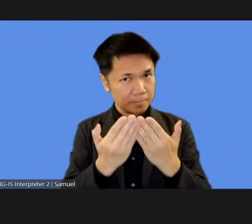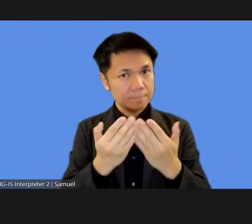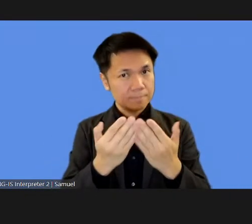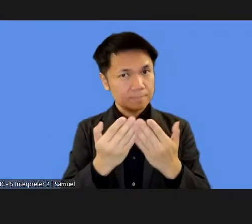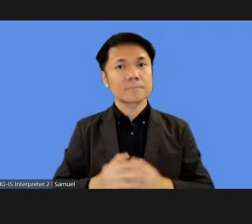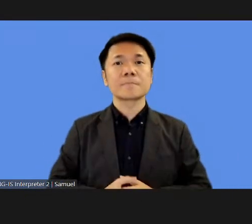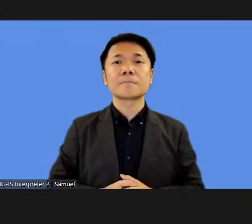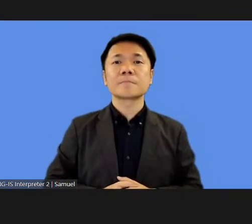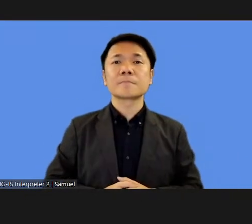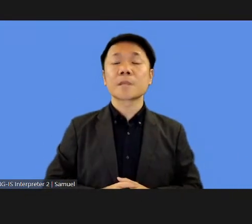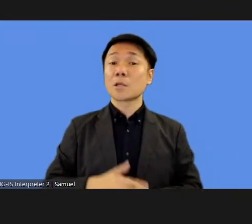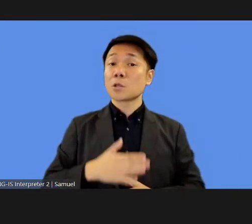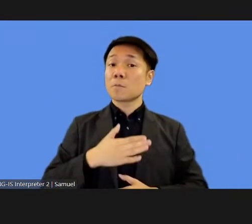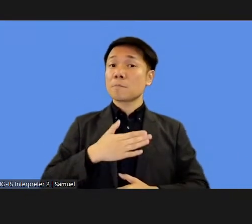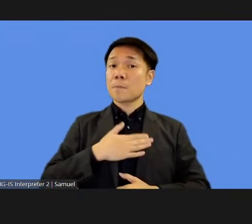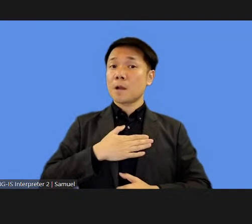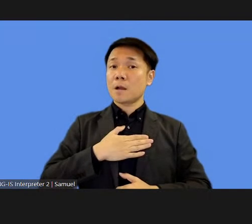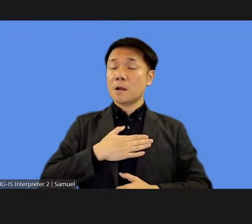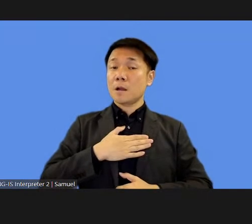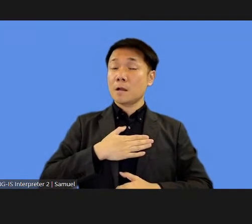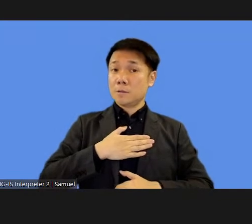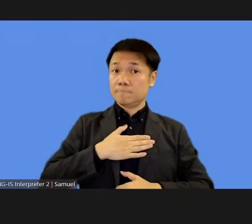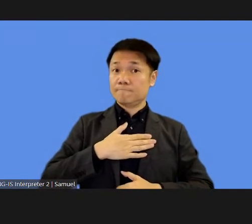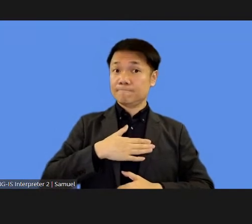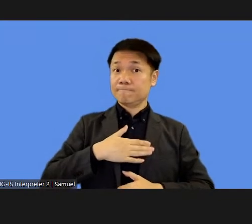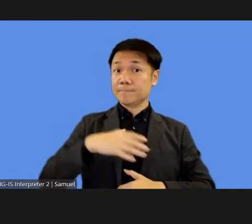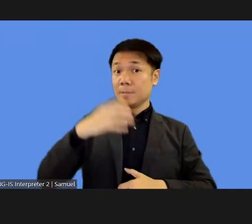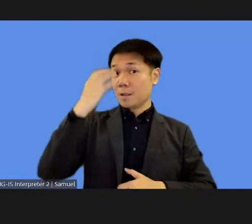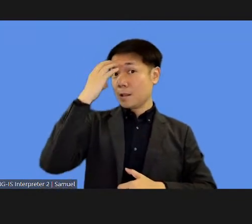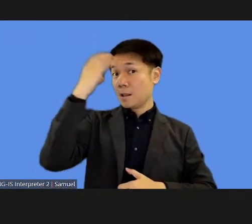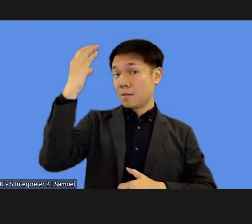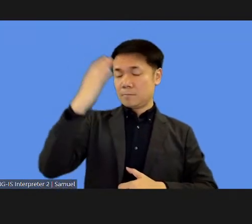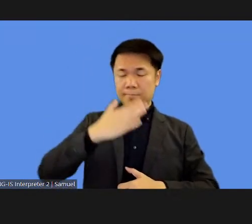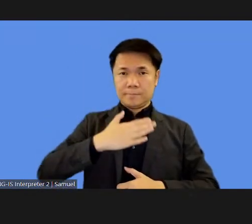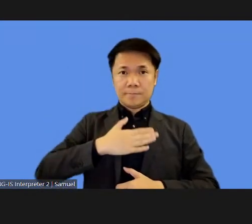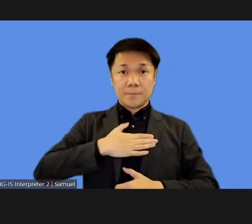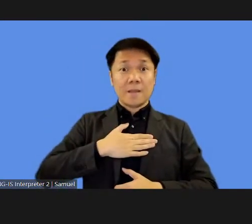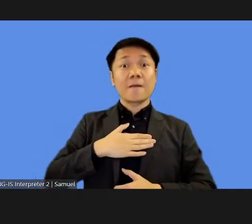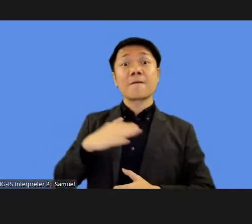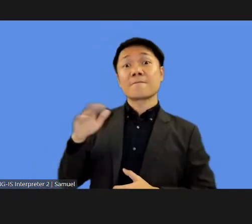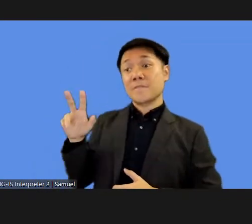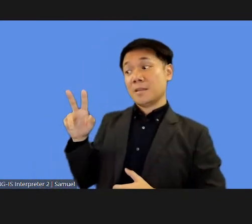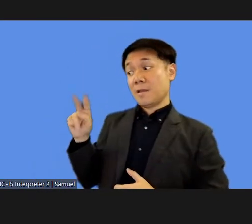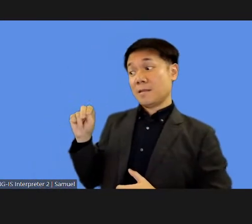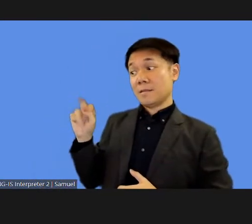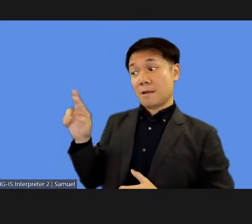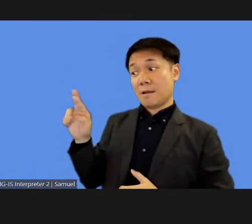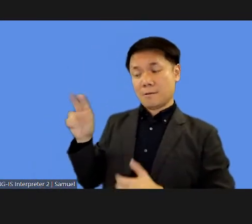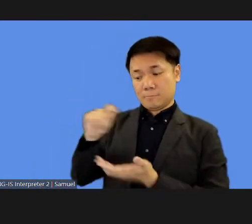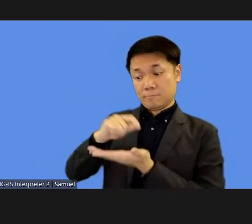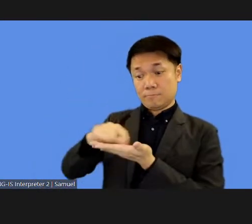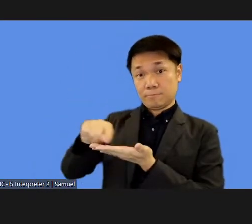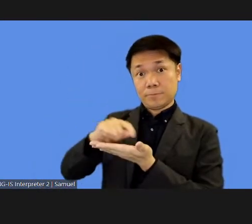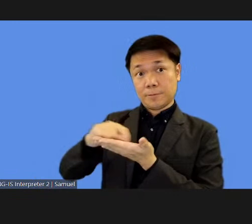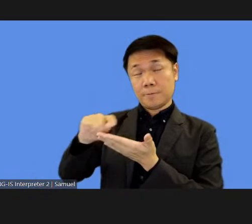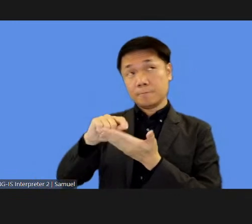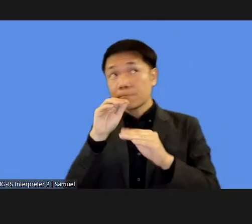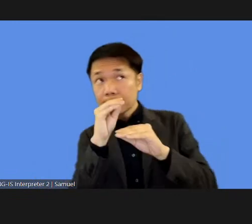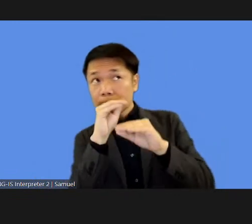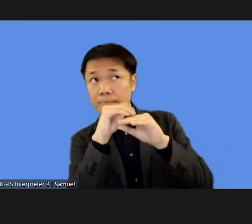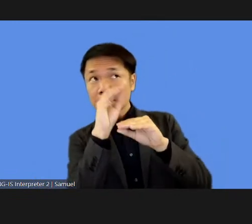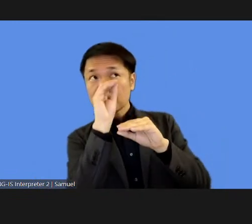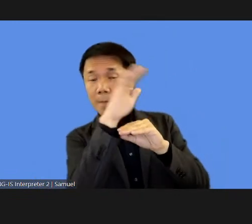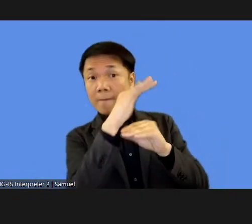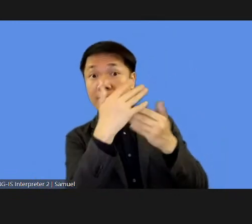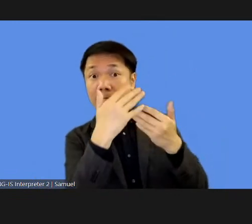After this voluntary local review process, in preparing